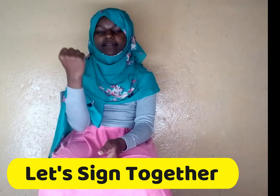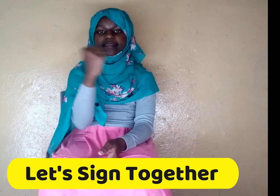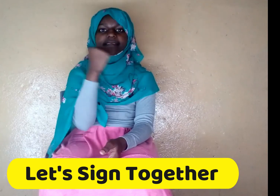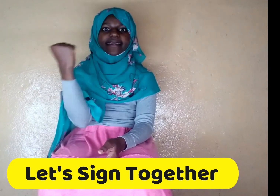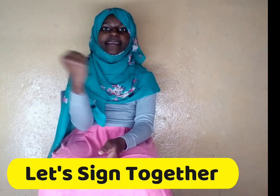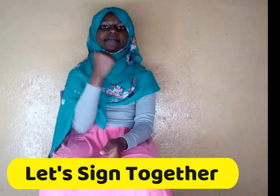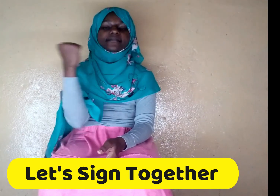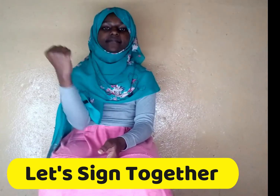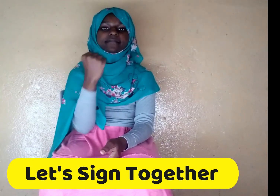Saturday,